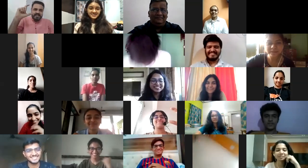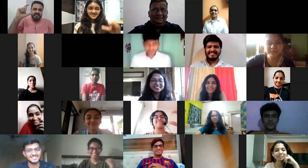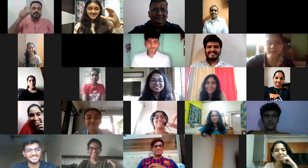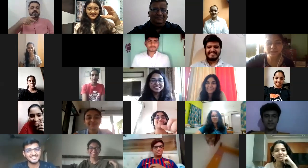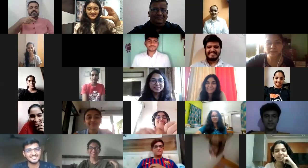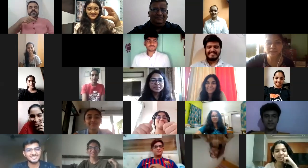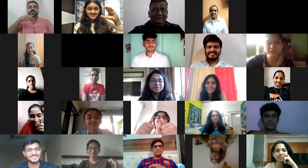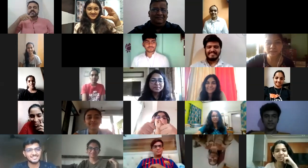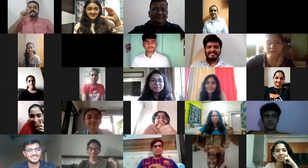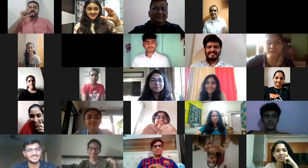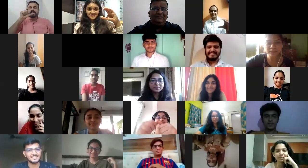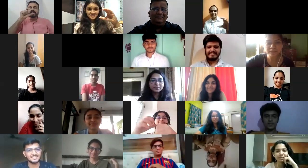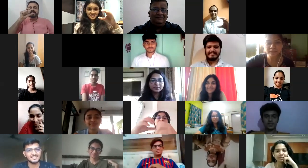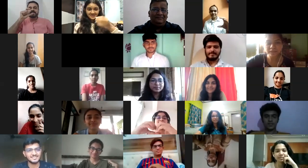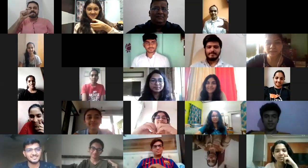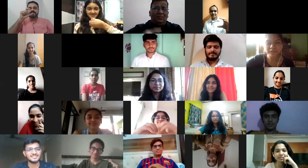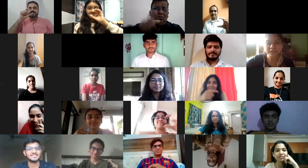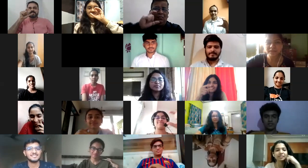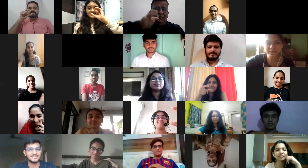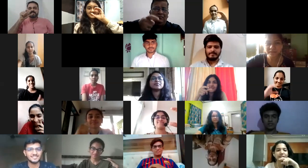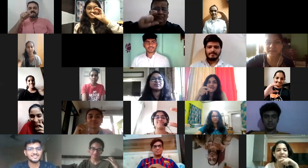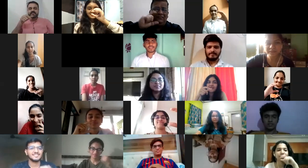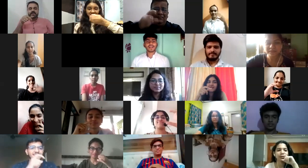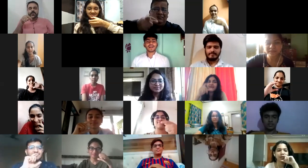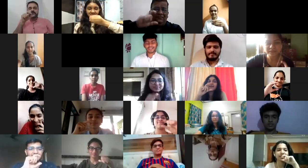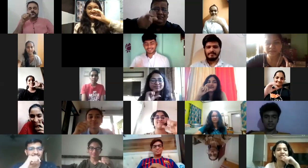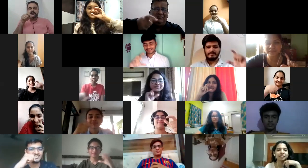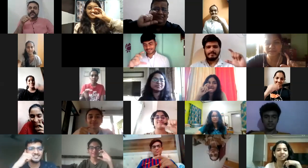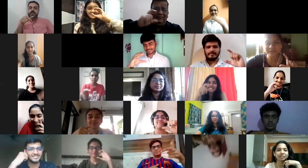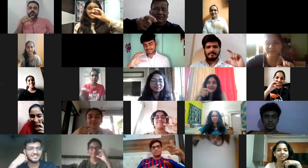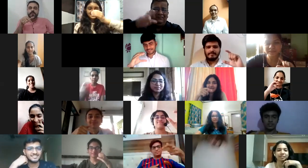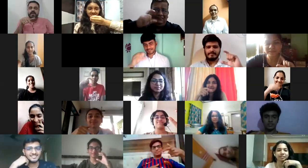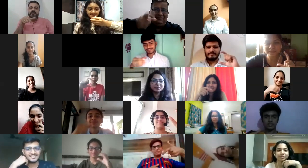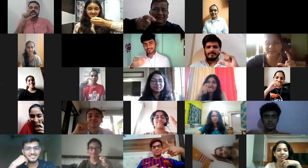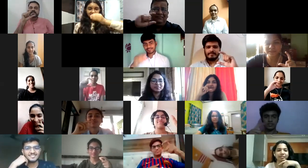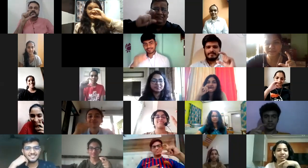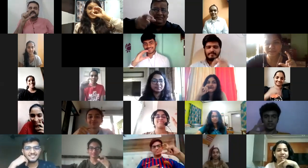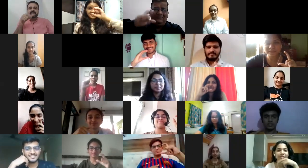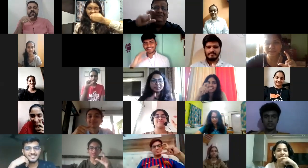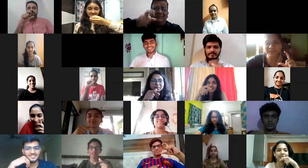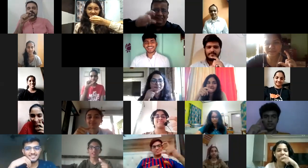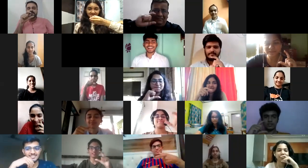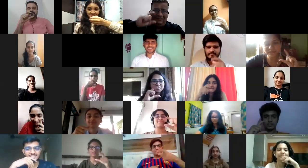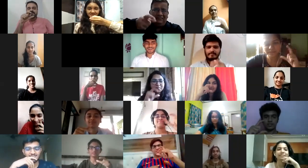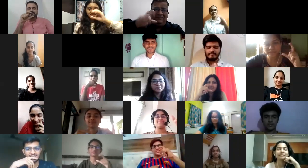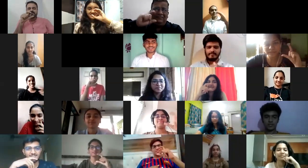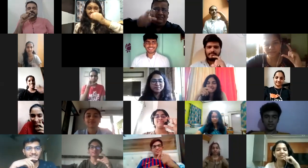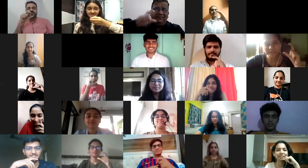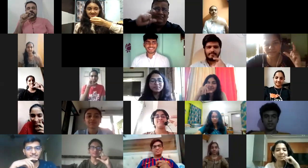C, this is coffee. You can look at me, you can look at Gopal. Coffee. So next time when you are in your